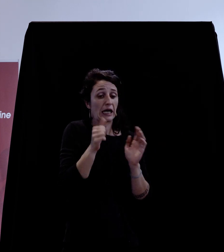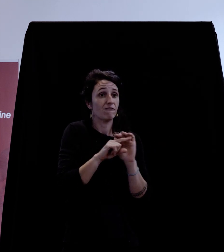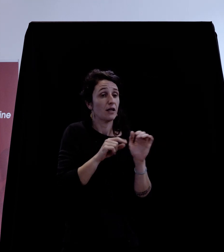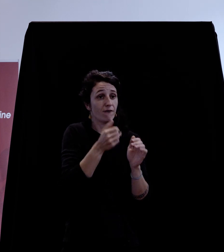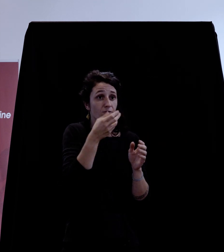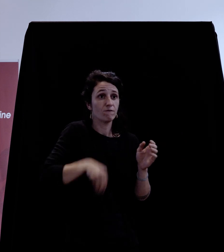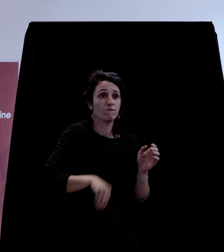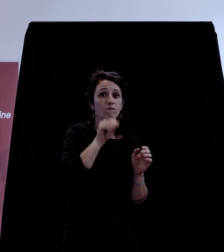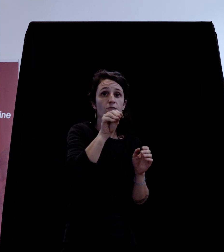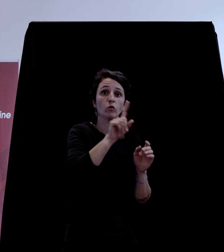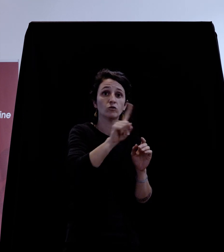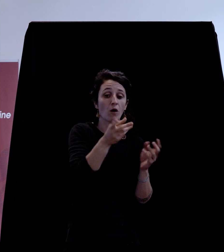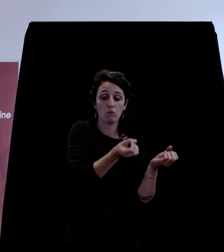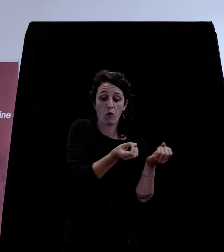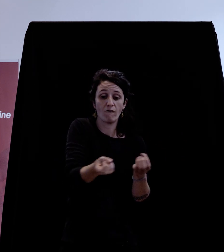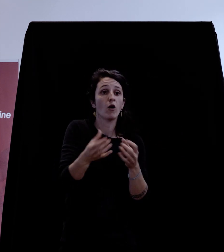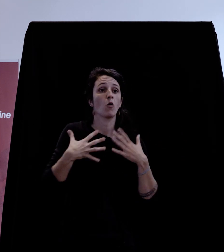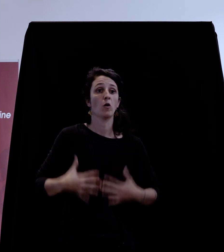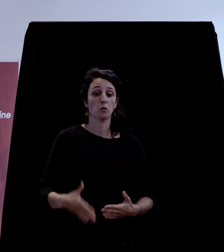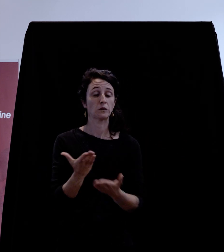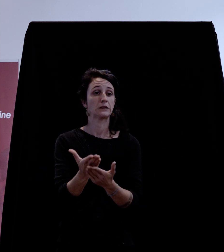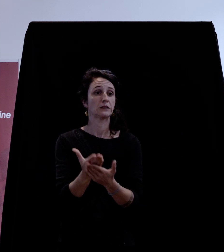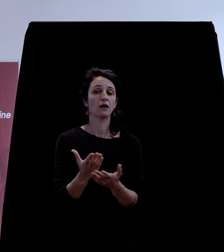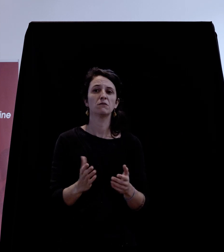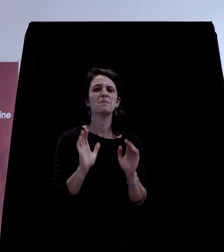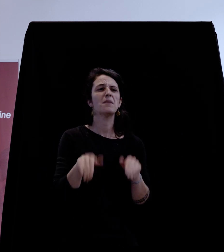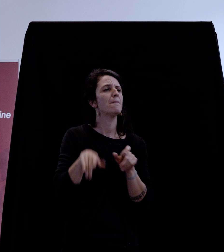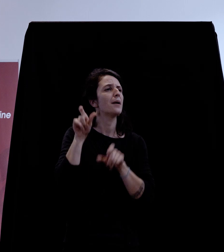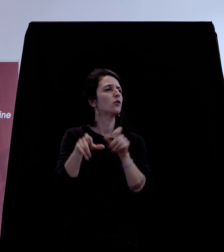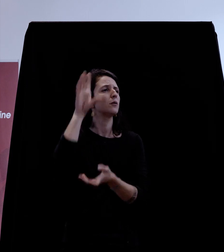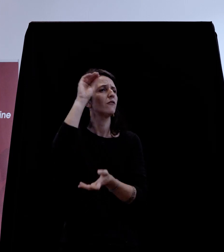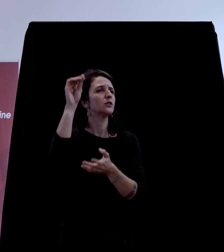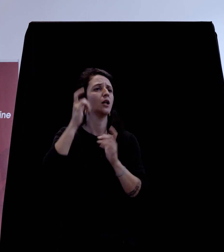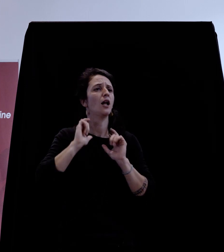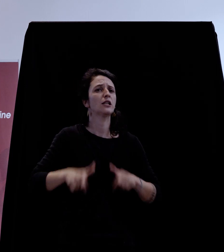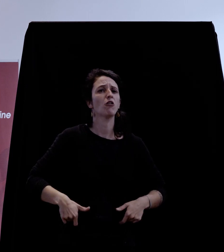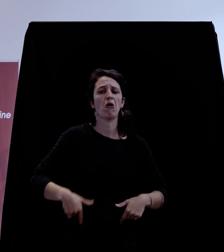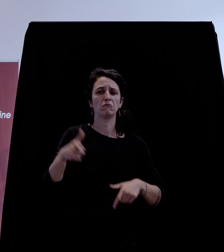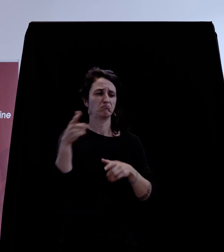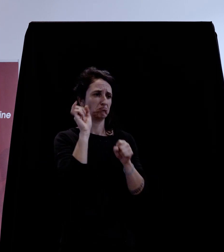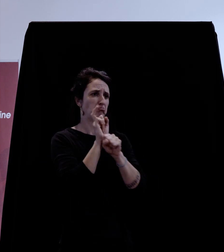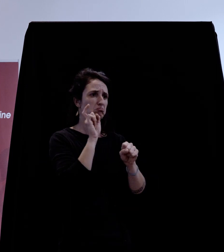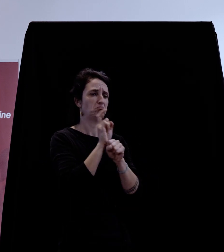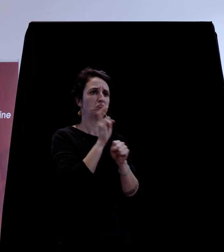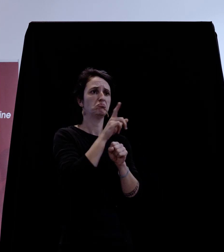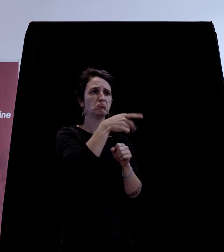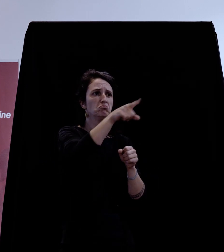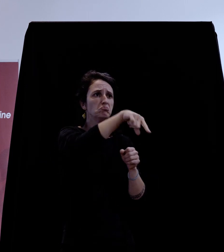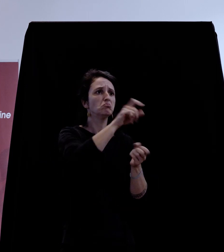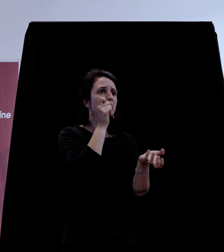look at you strangely or the medical people, give you nasty looks, it's not your fault that your kid is